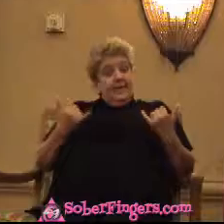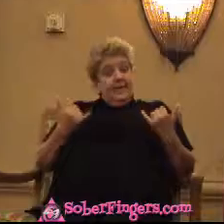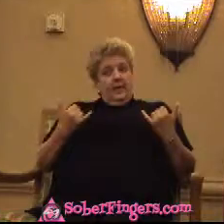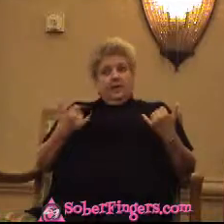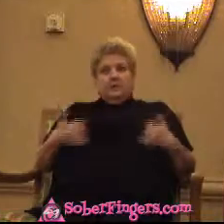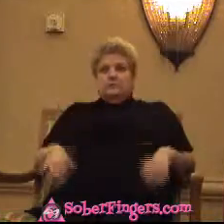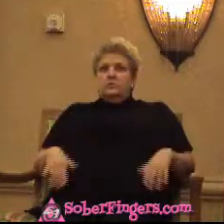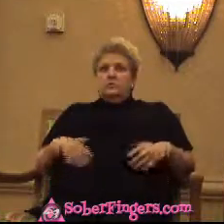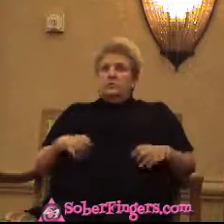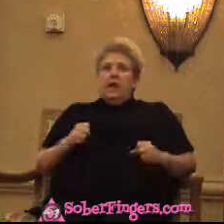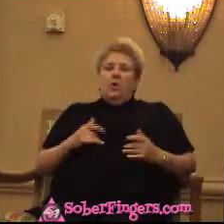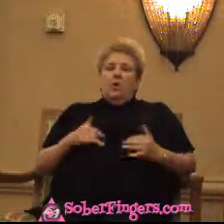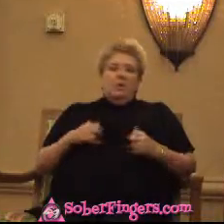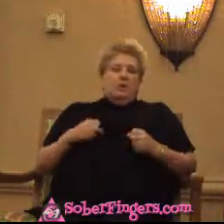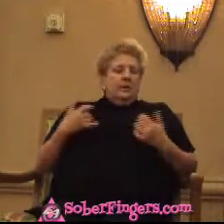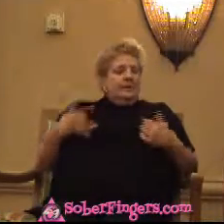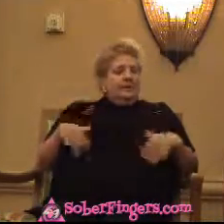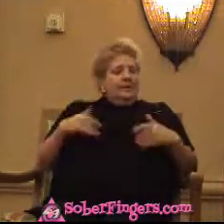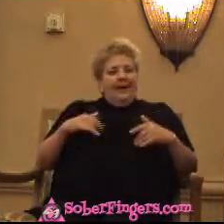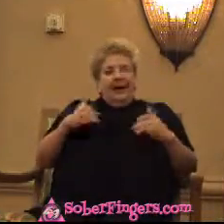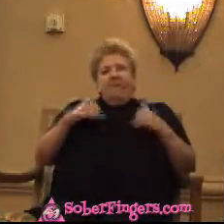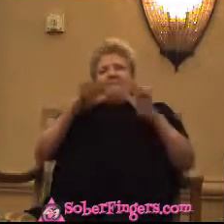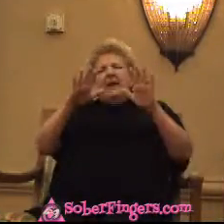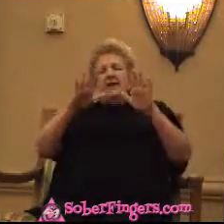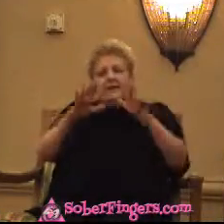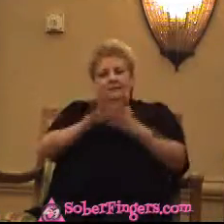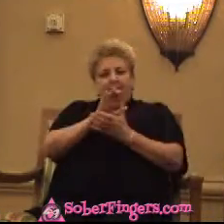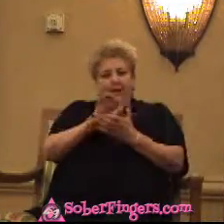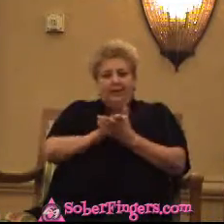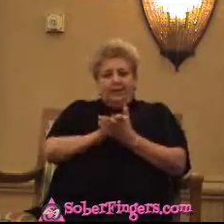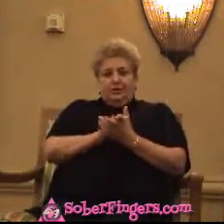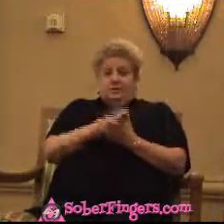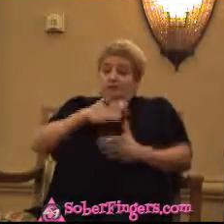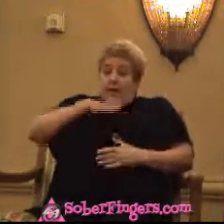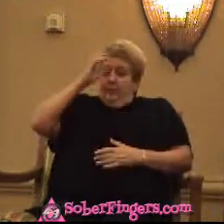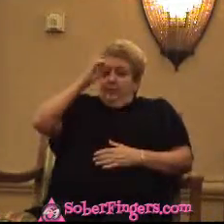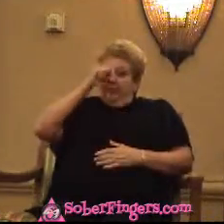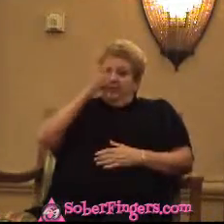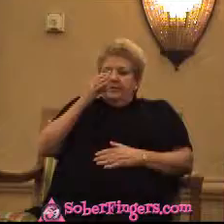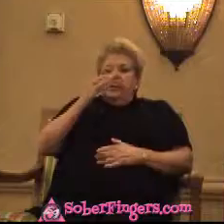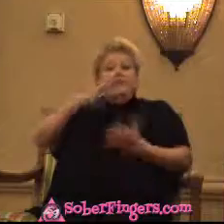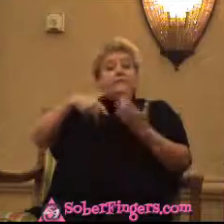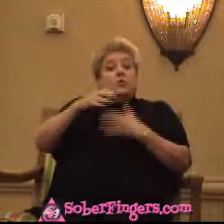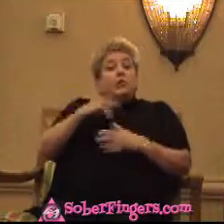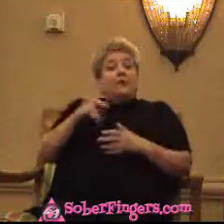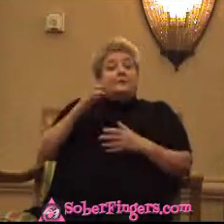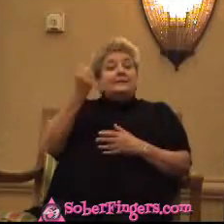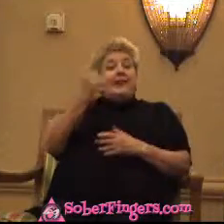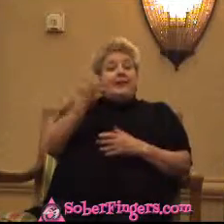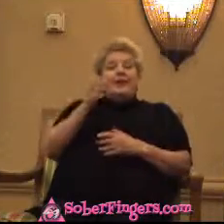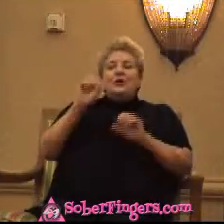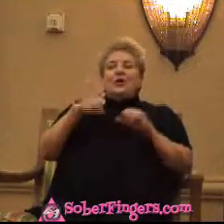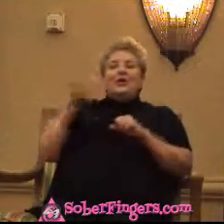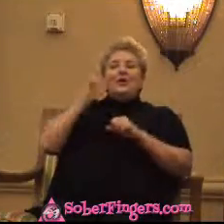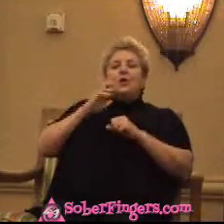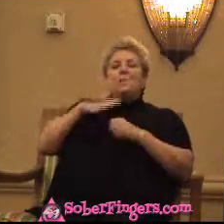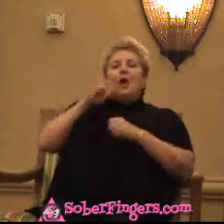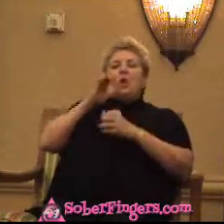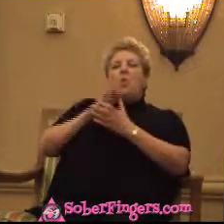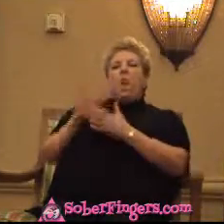unbelievable, I have a fantastic marriage, in my opinion. If you're around Saturday, you can go hear my wife and hear her side of it, see if she feels